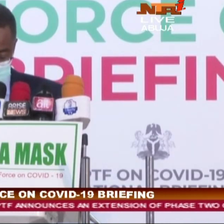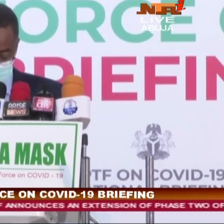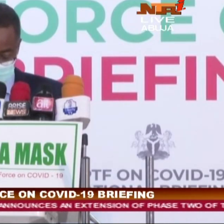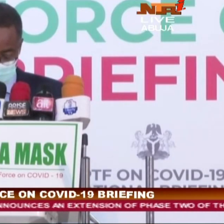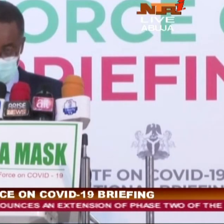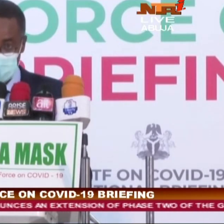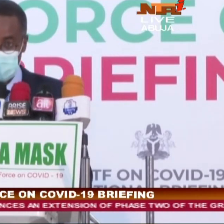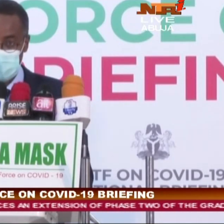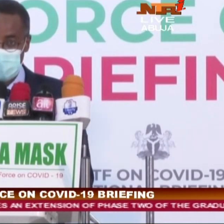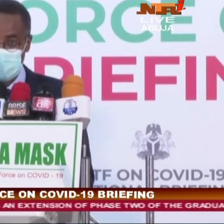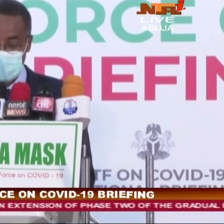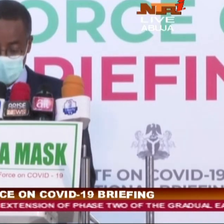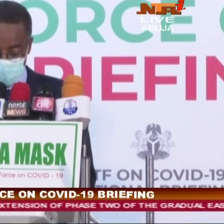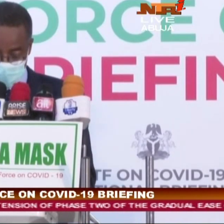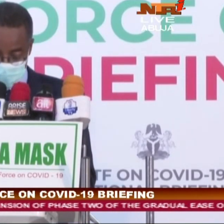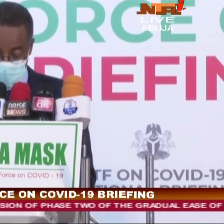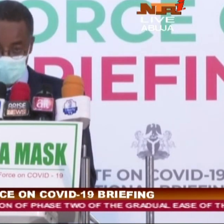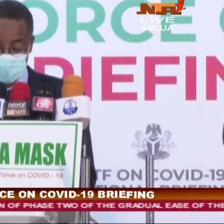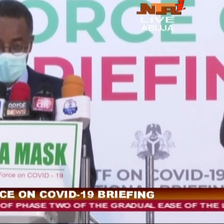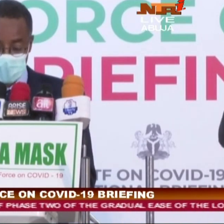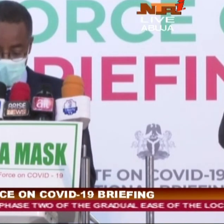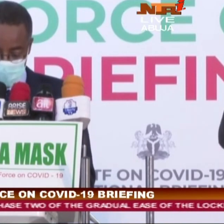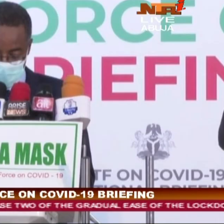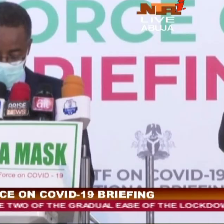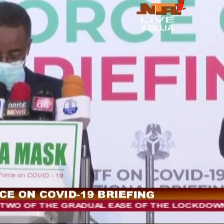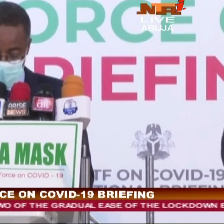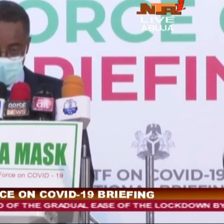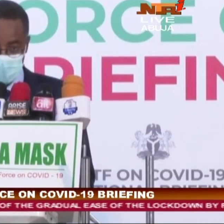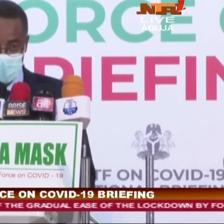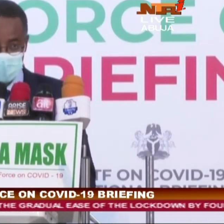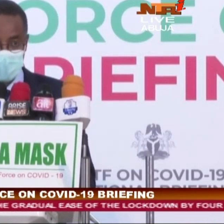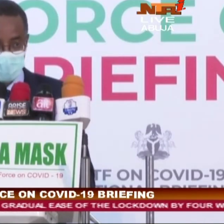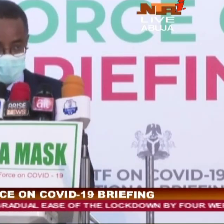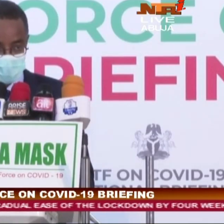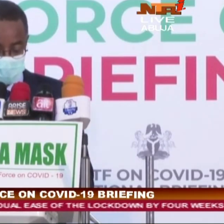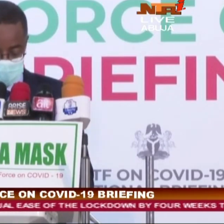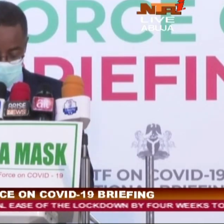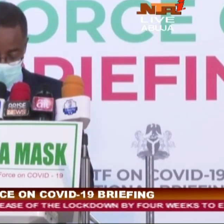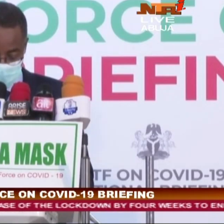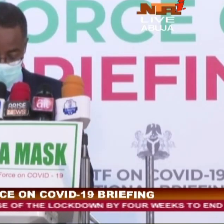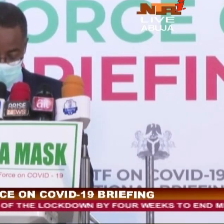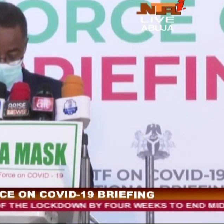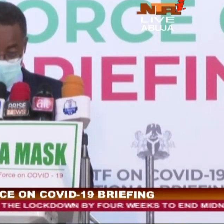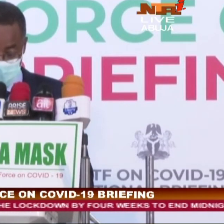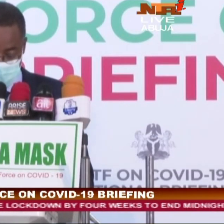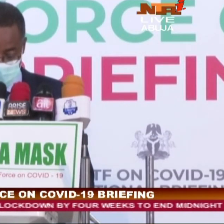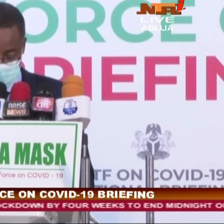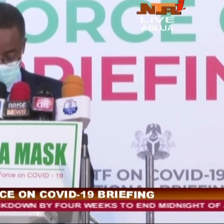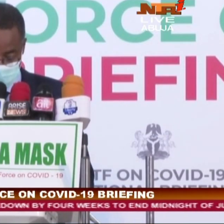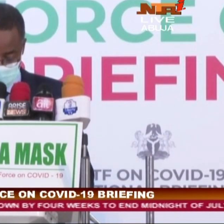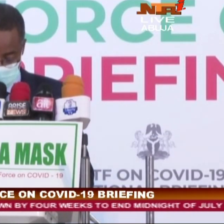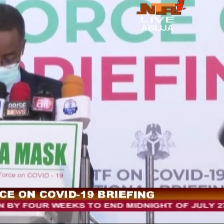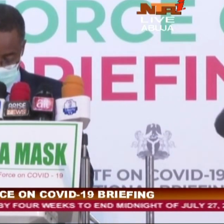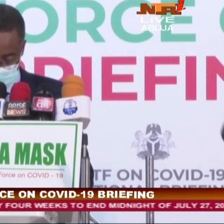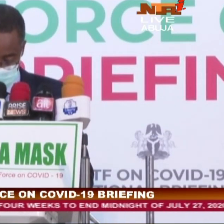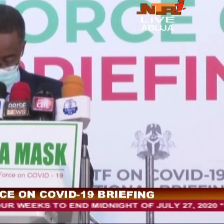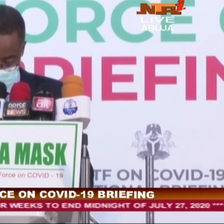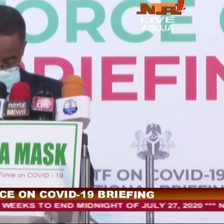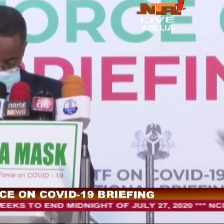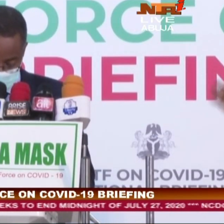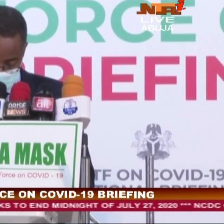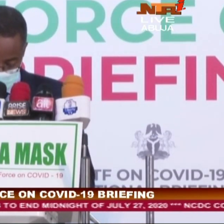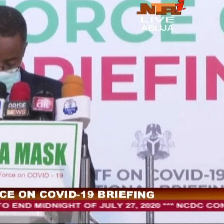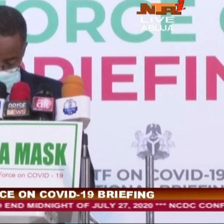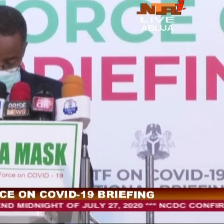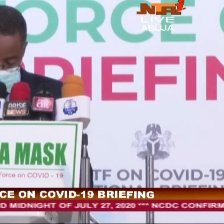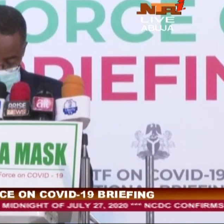Bars, gyms, cinemas, event centers, and nightclubs remain closed, and this will be enforced.